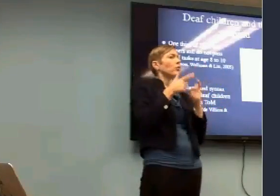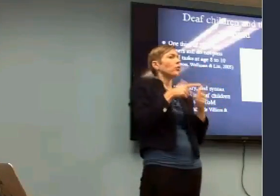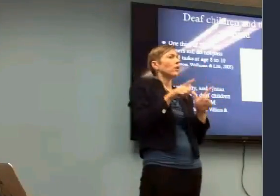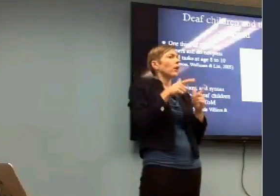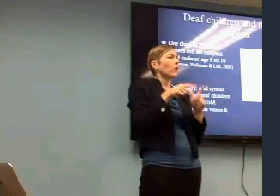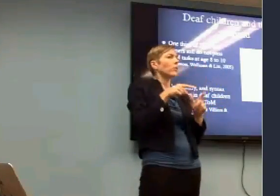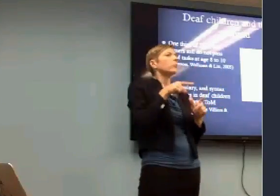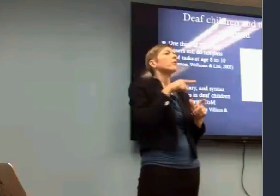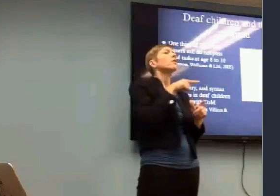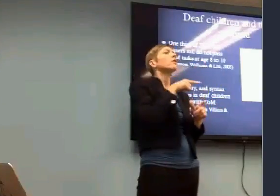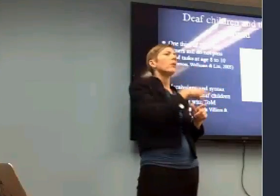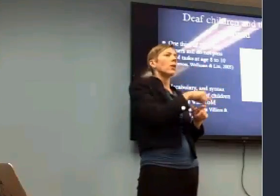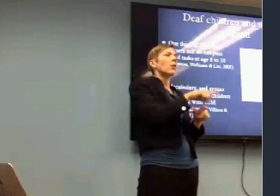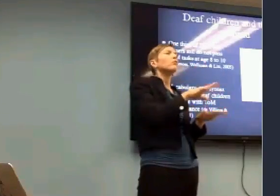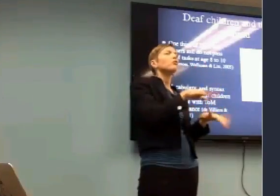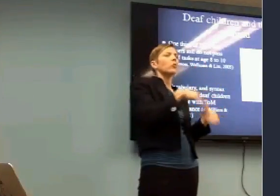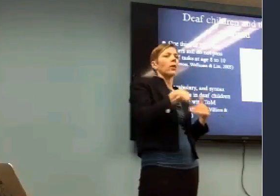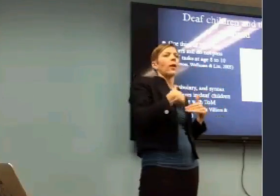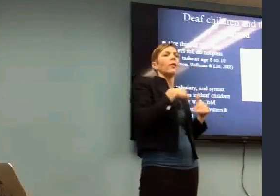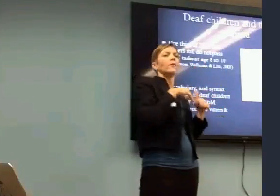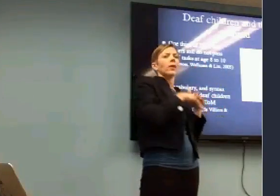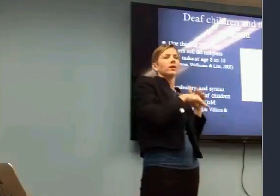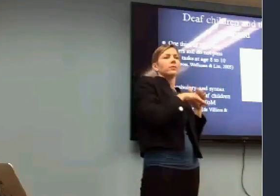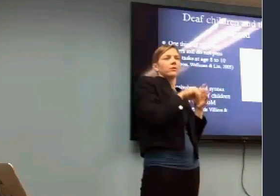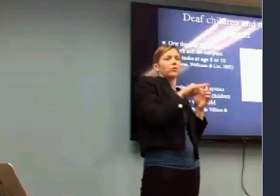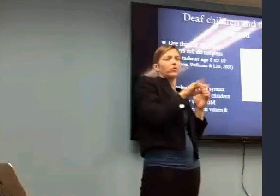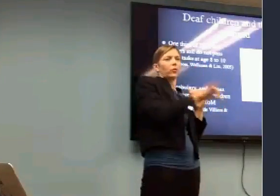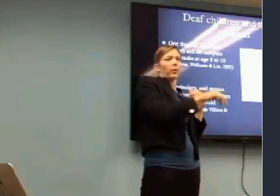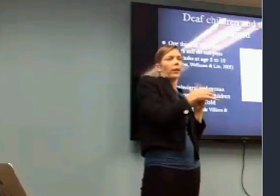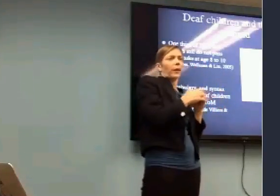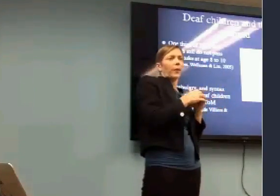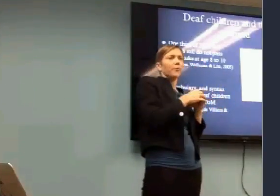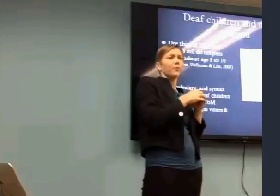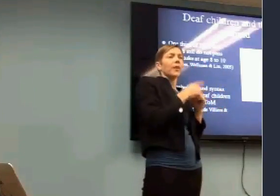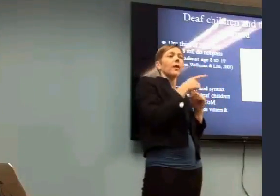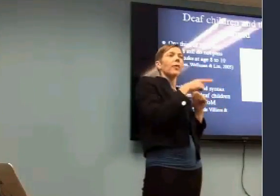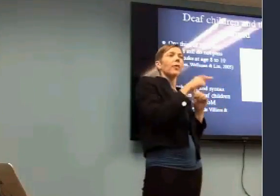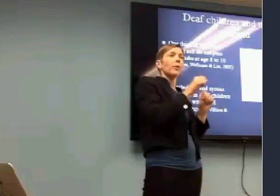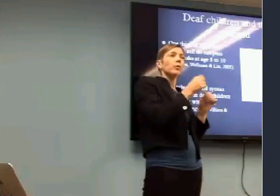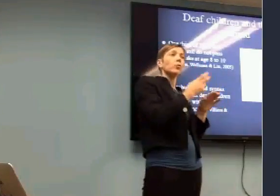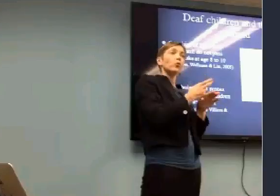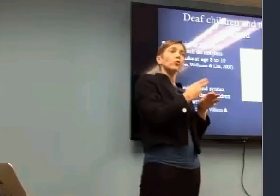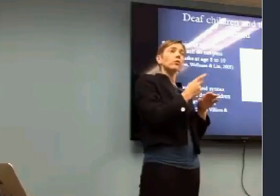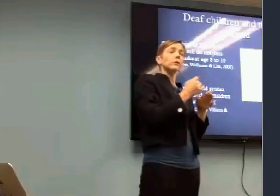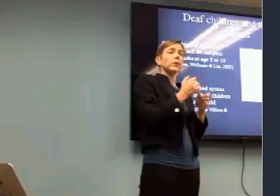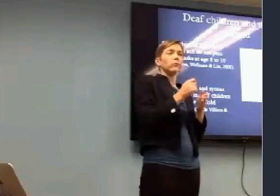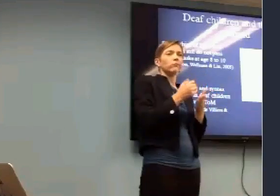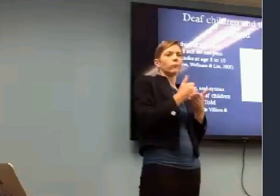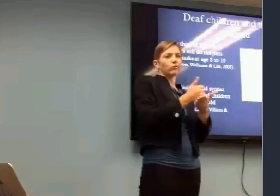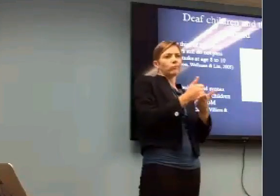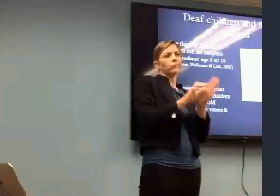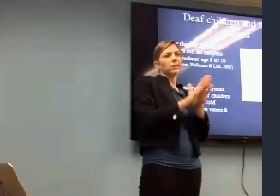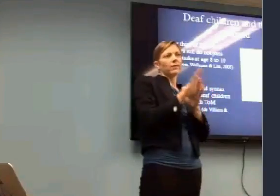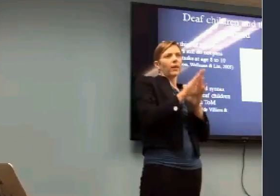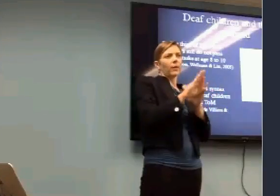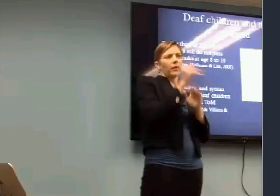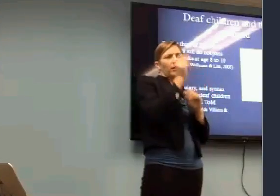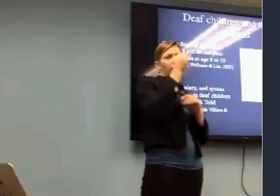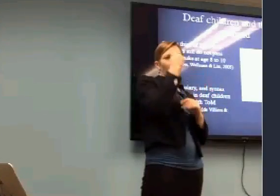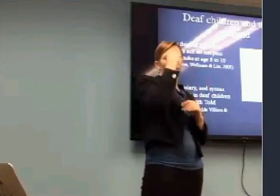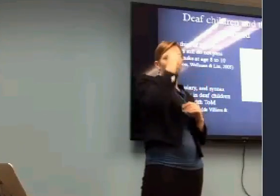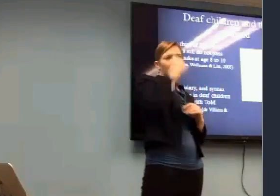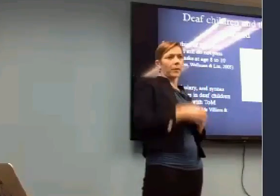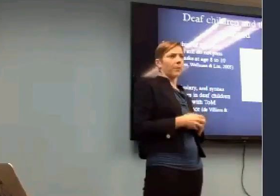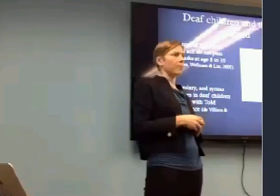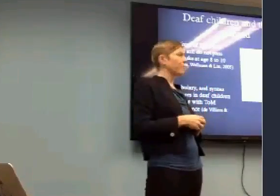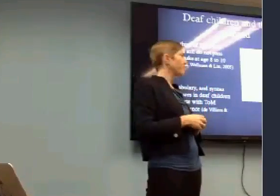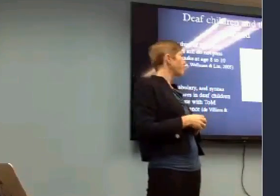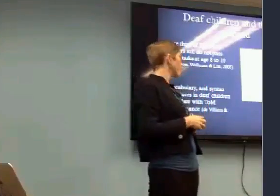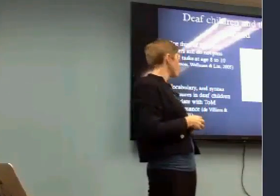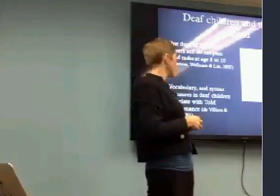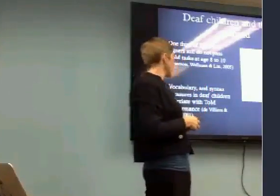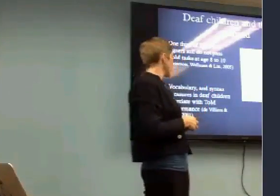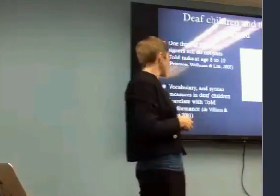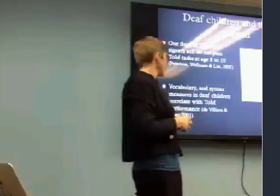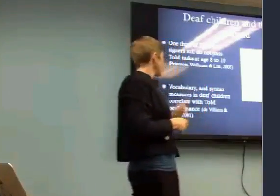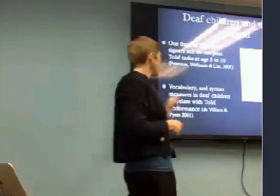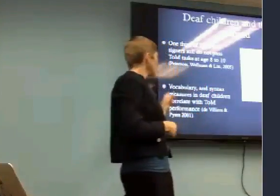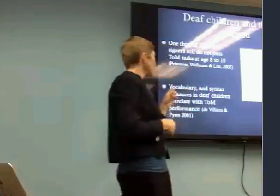language experience related to language, these children are having access to all of that. They're able to use their language to help develop theory